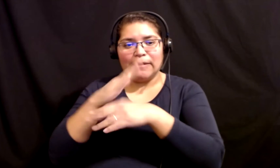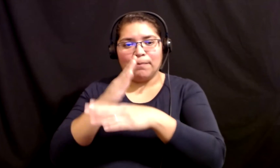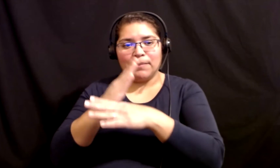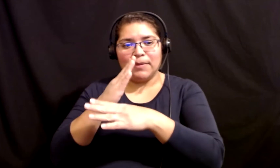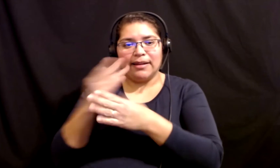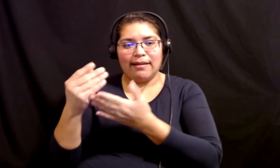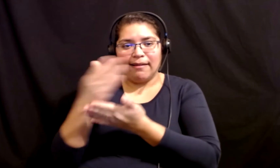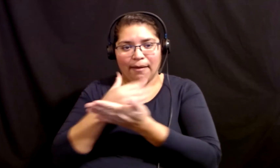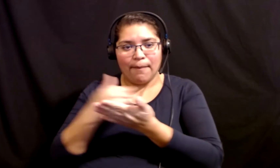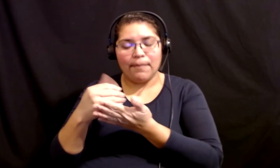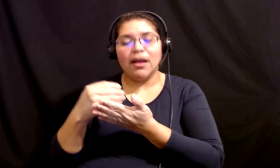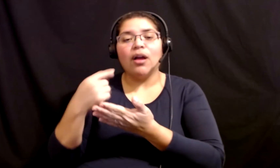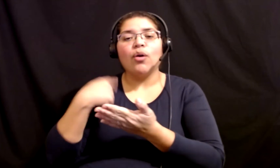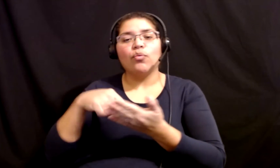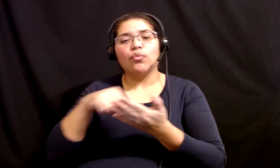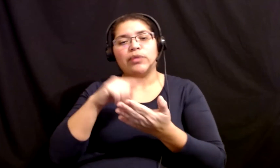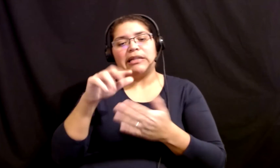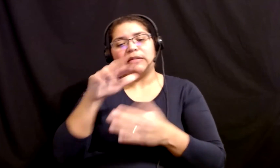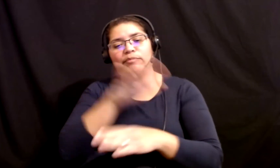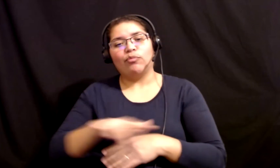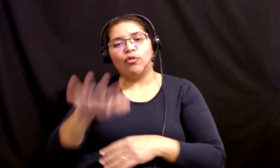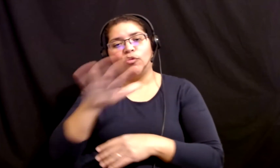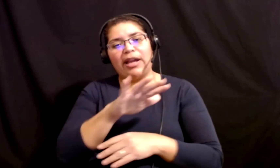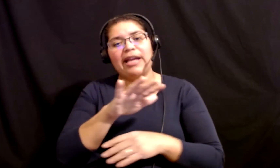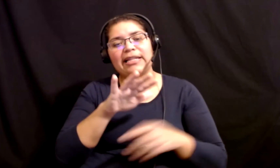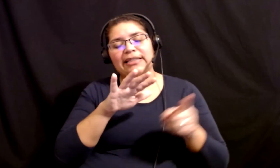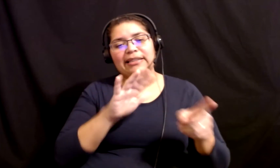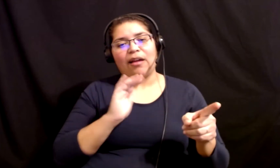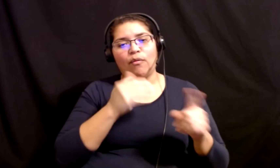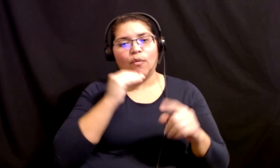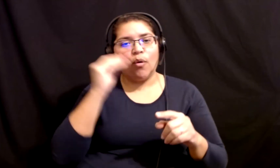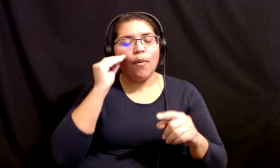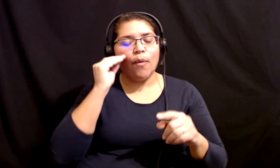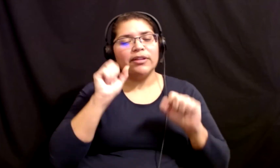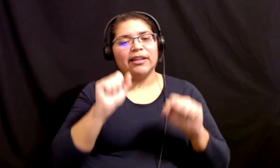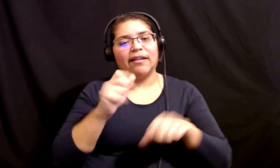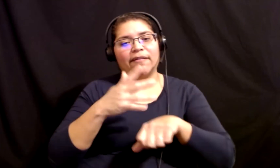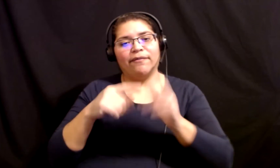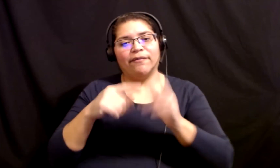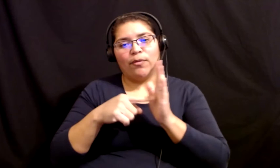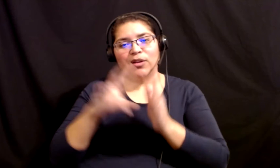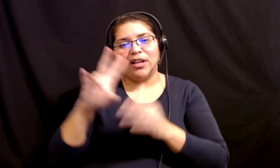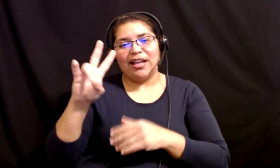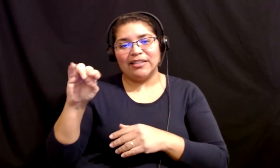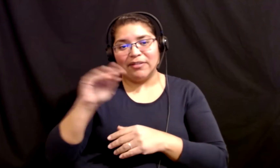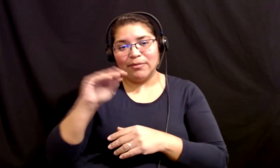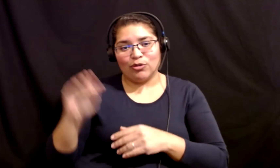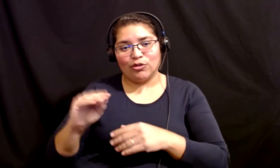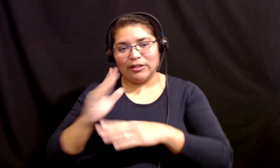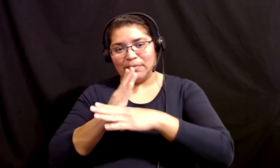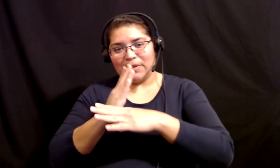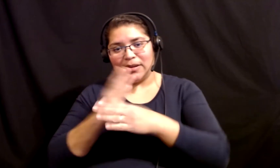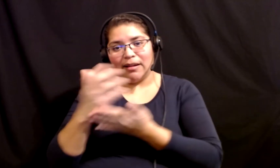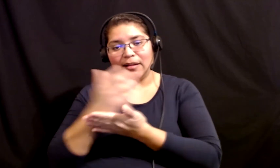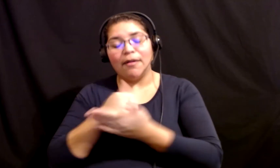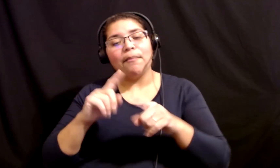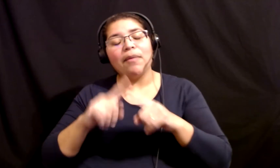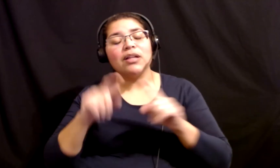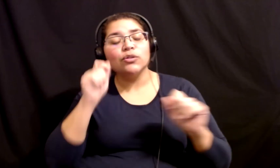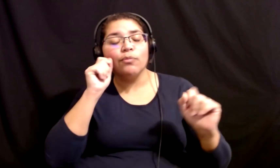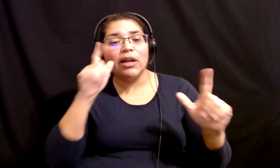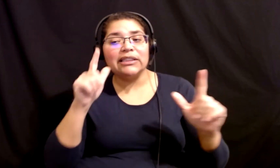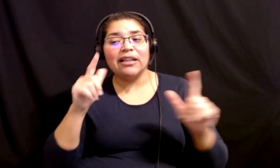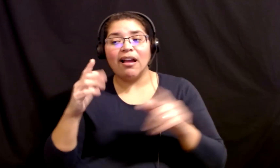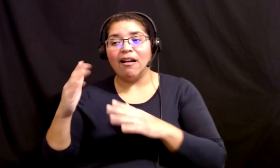We price our homes so that they're affordable at 70% of the area median income, but surprisingly, our average